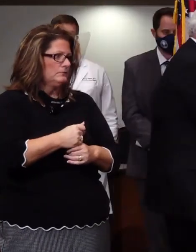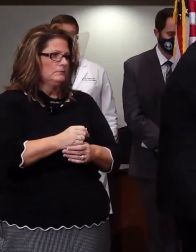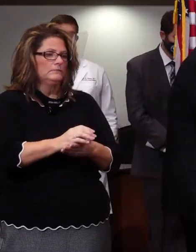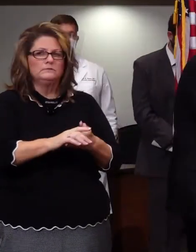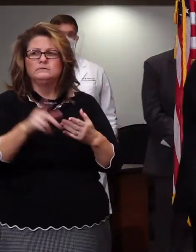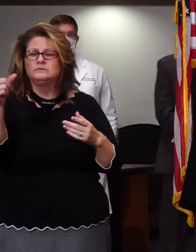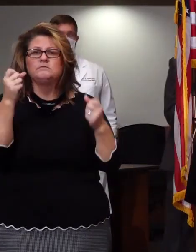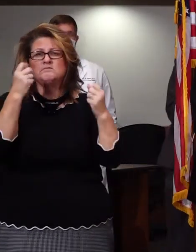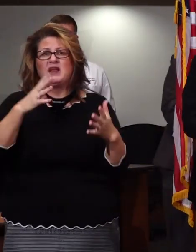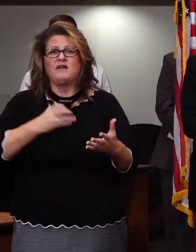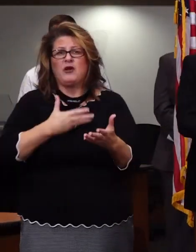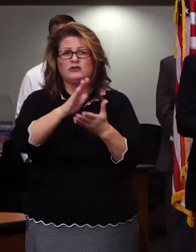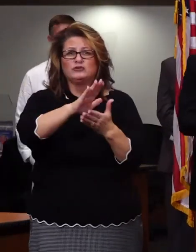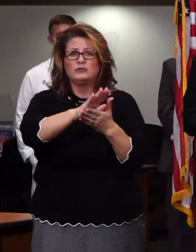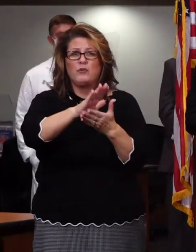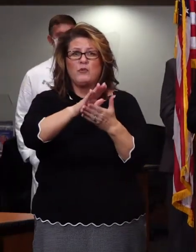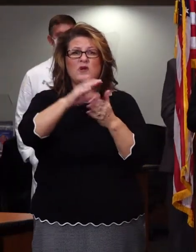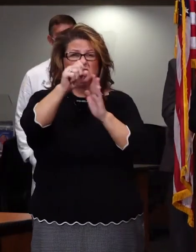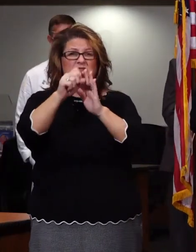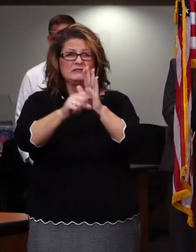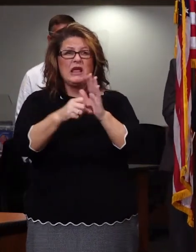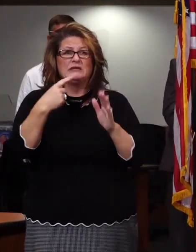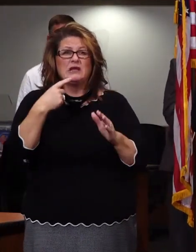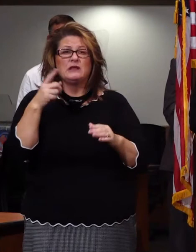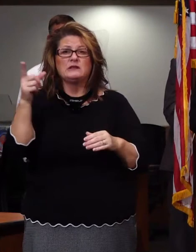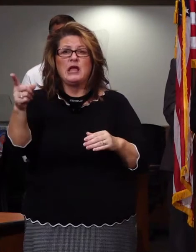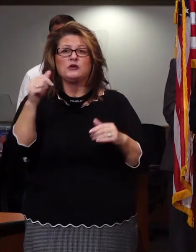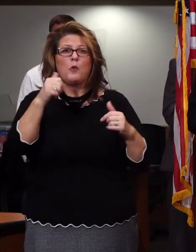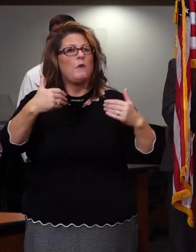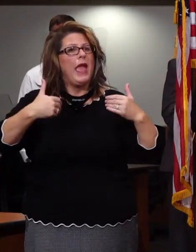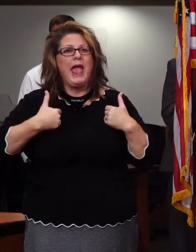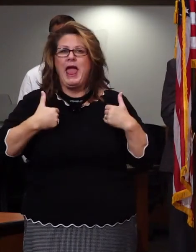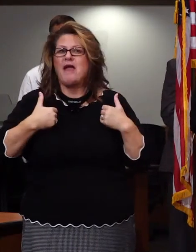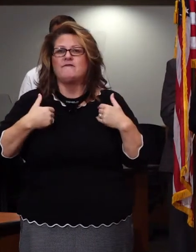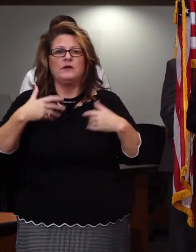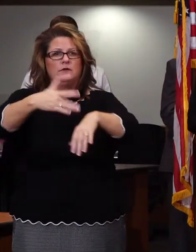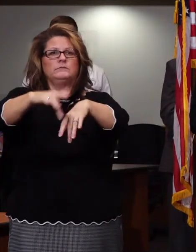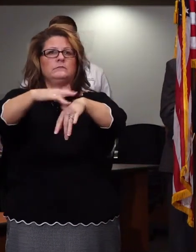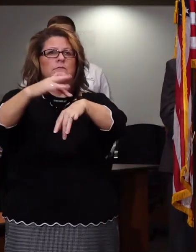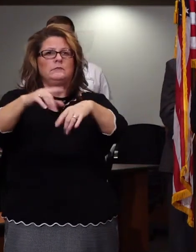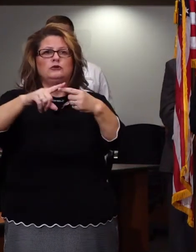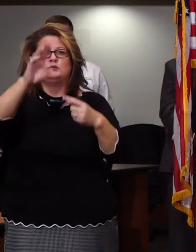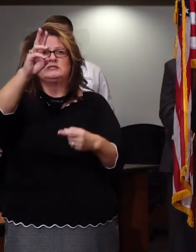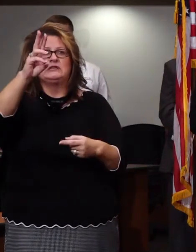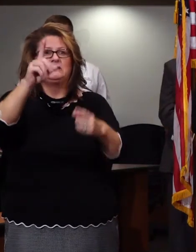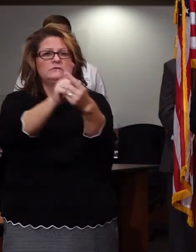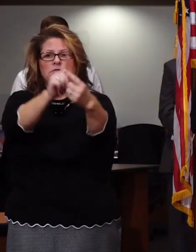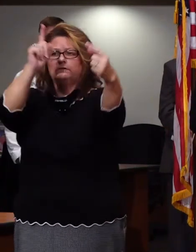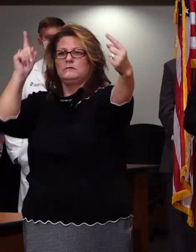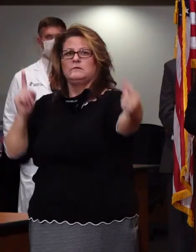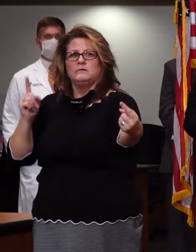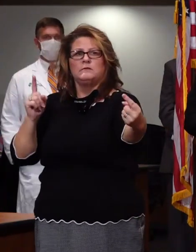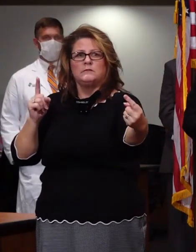Many of our school districts in the state are reporting that they don't have the space to social distance 6 feet apart. In some instances, they're closer than 3 feet. And we're